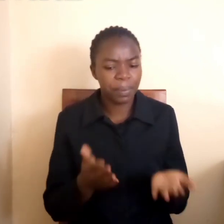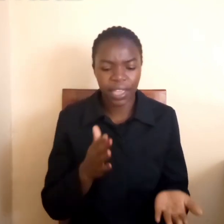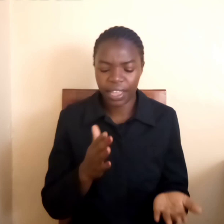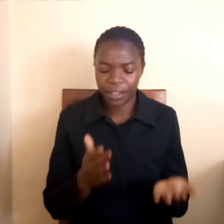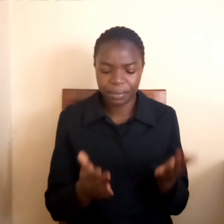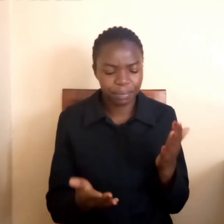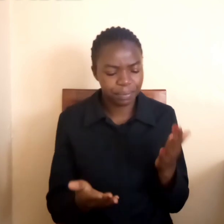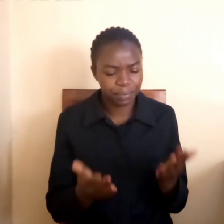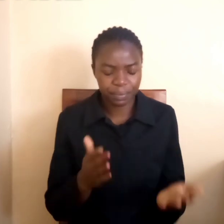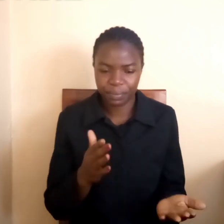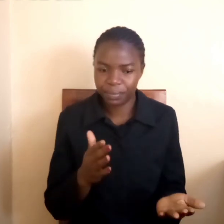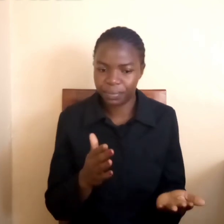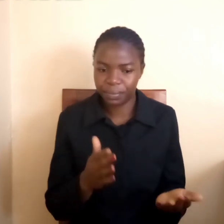compare,